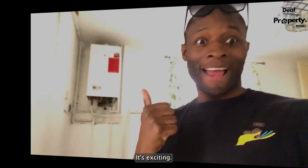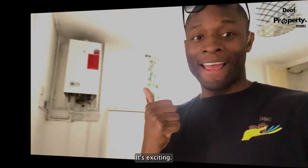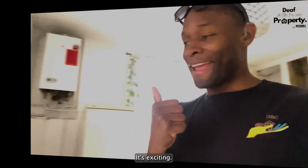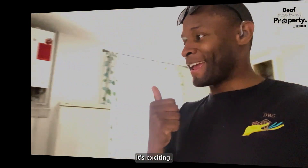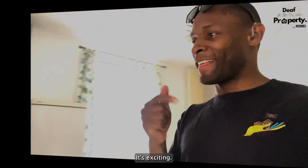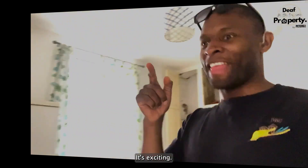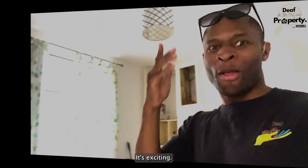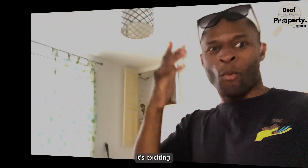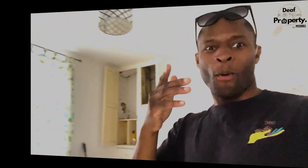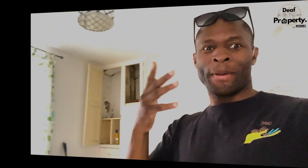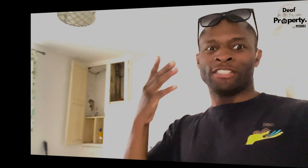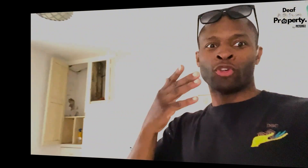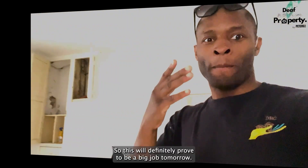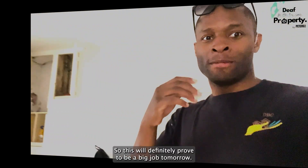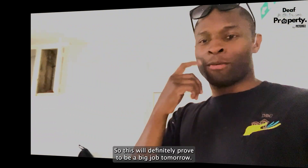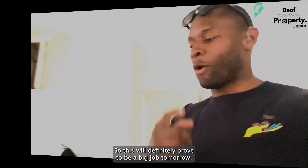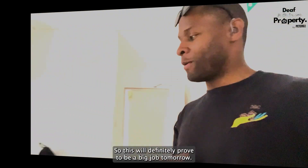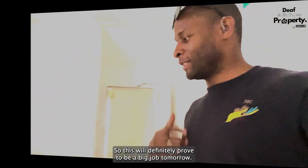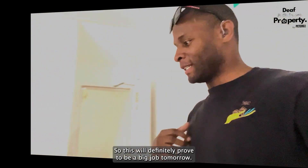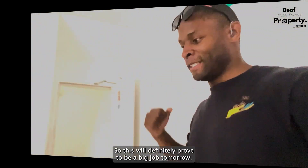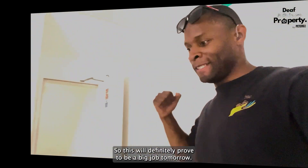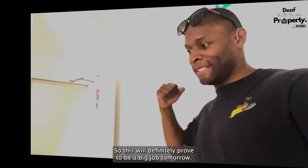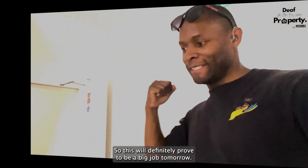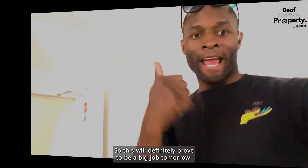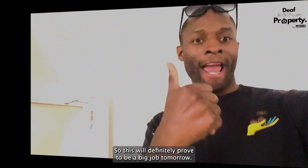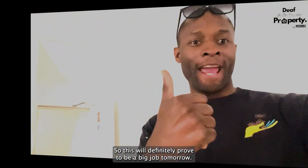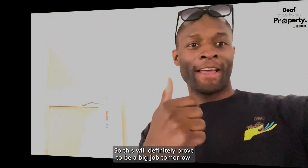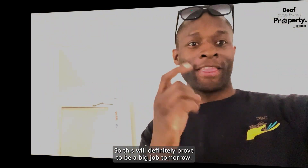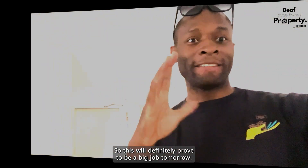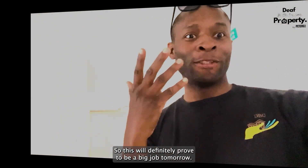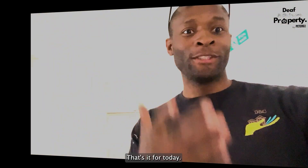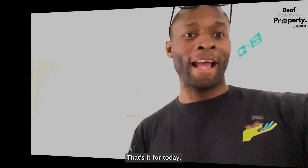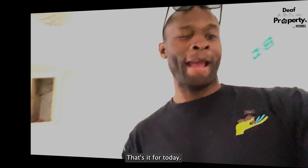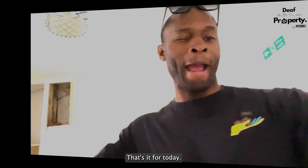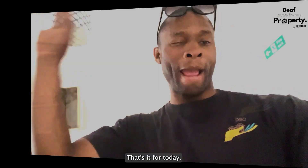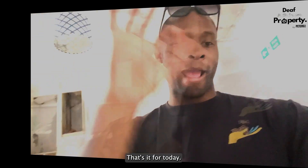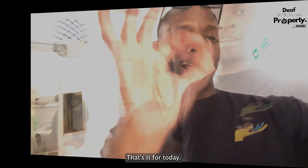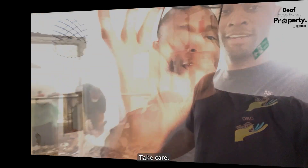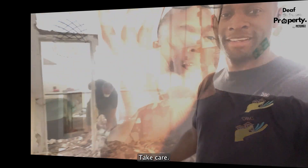It's exciting. So this wall will definitely prove to be a big job tomorrow. That's it for today. Take